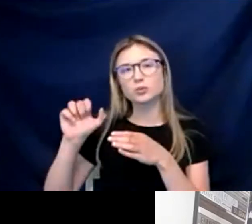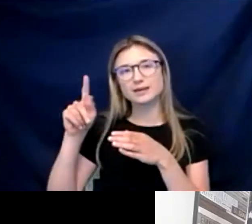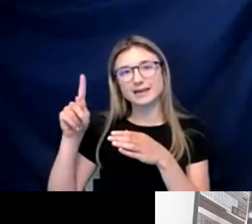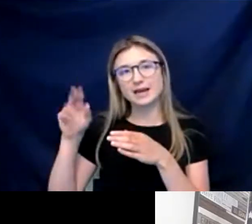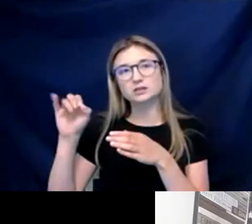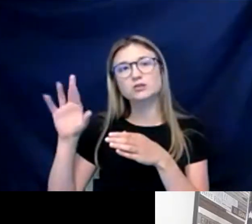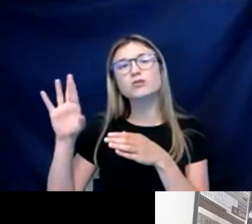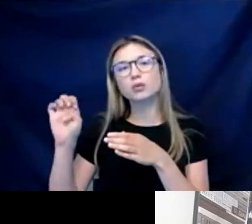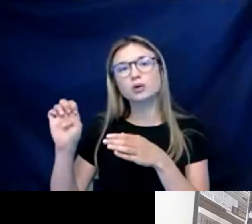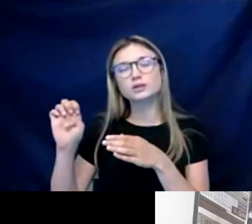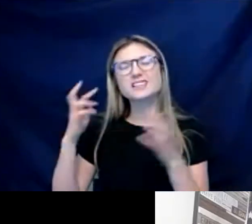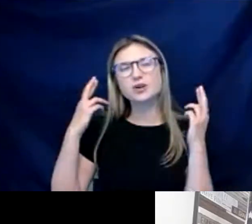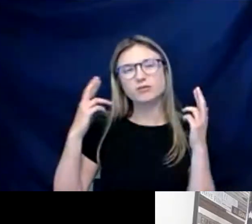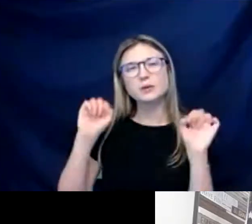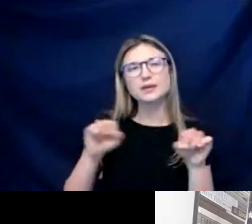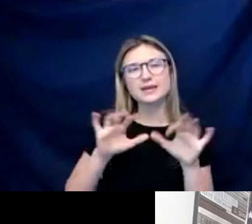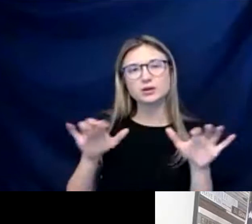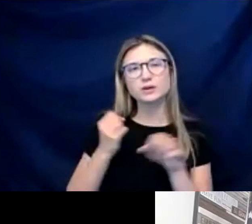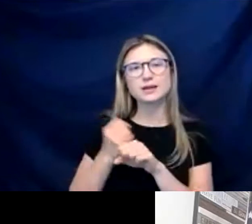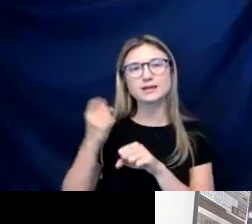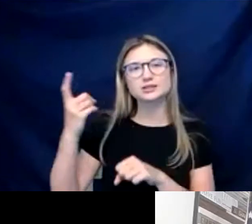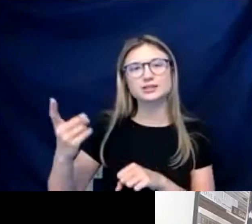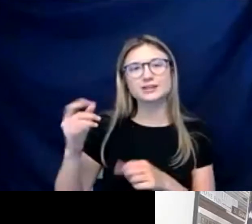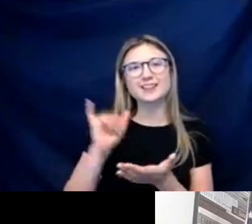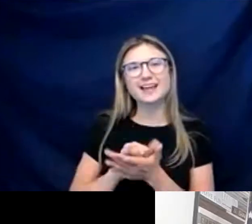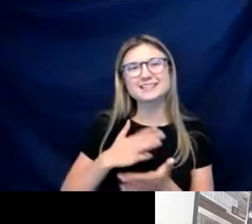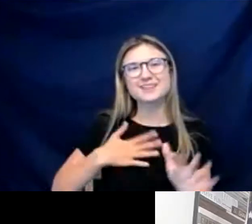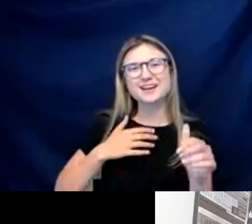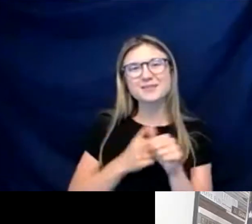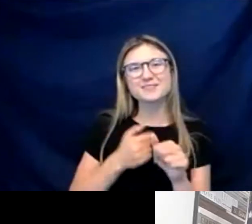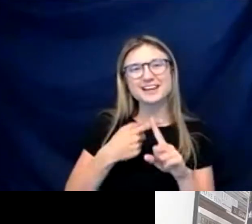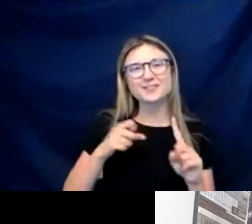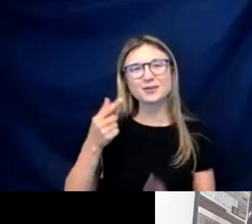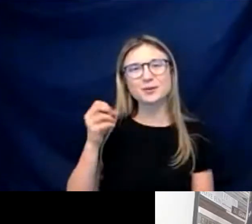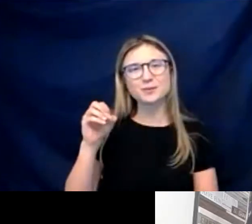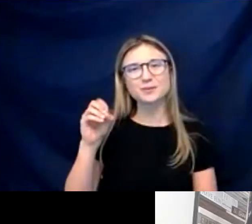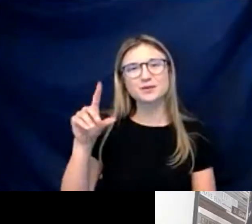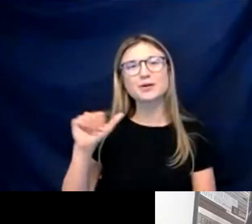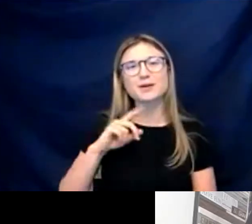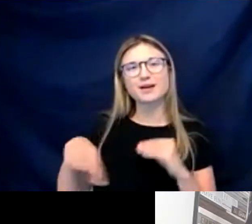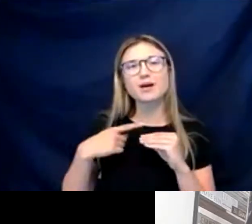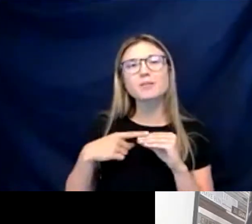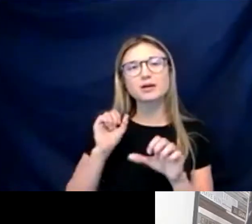year. So that's my update from GODA in regards to employment.